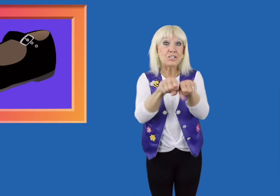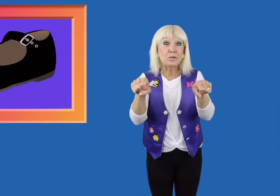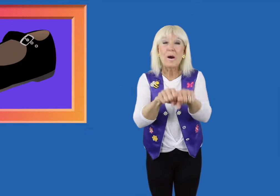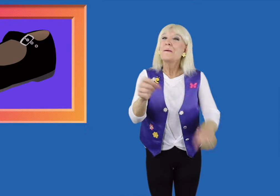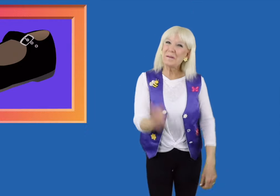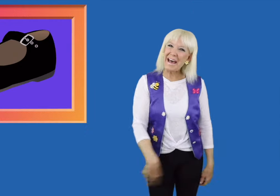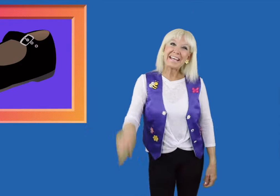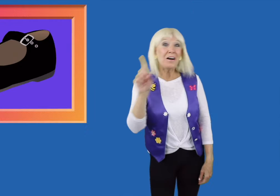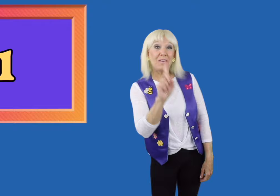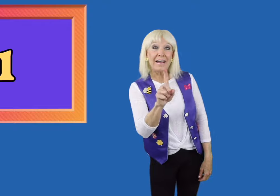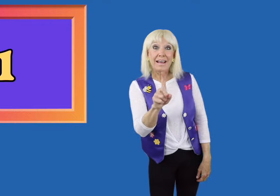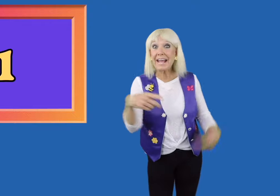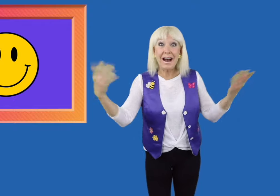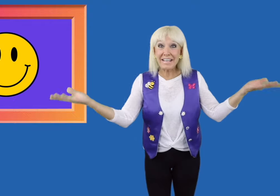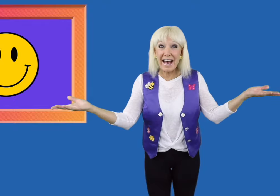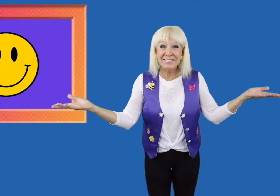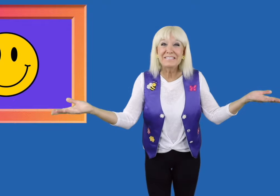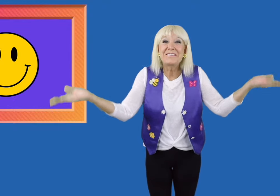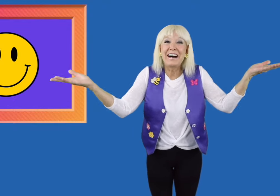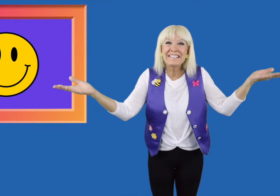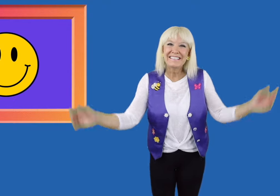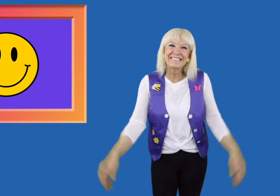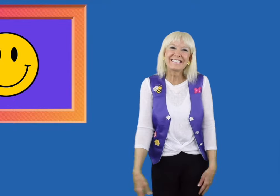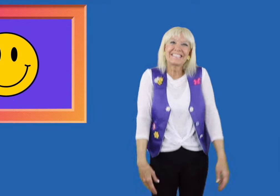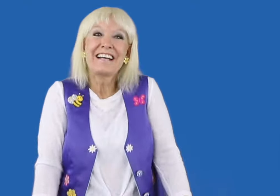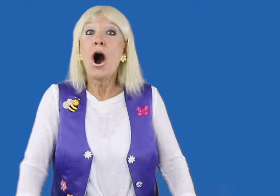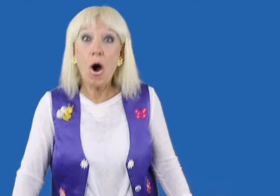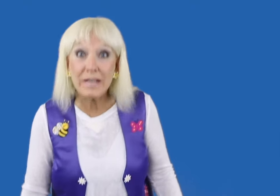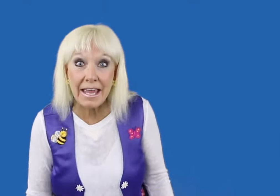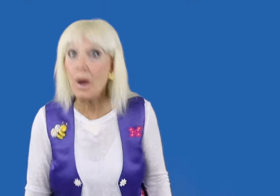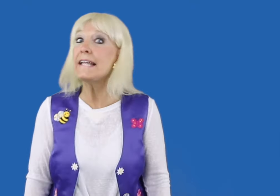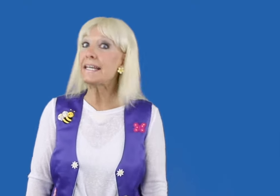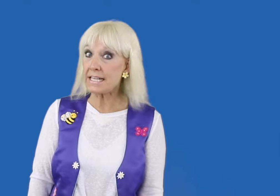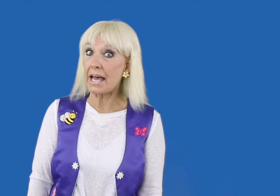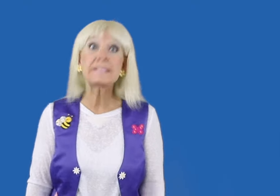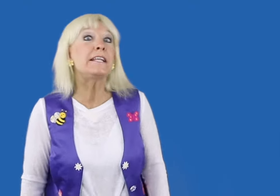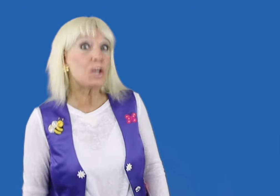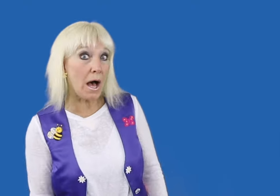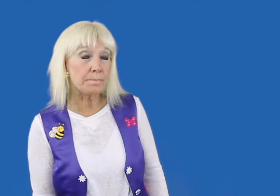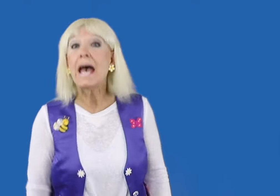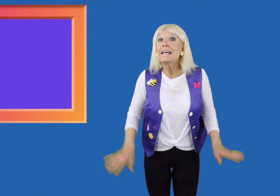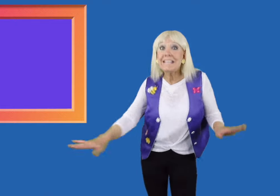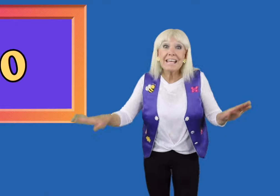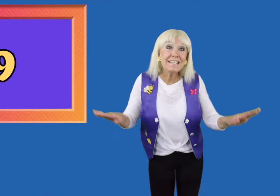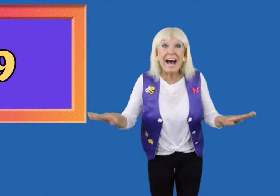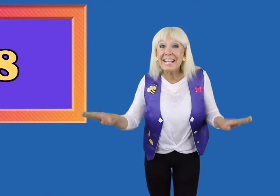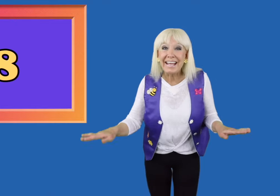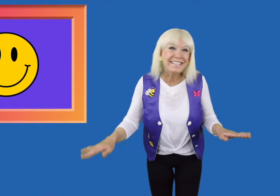shoe. We're back at 1. Hey, are you having fun? Okay, one last time. 10 to 1. 10, 9, 8.